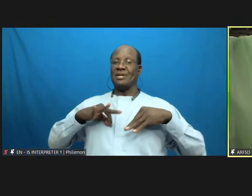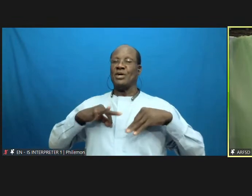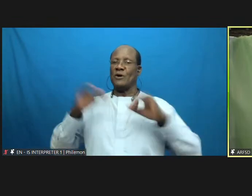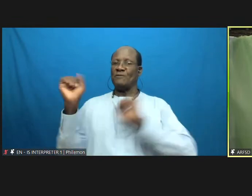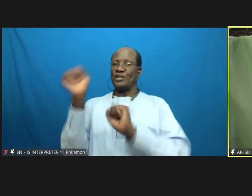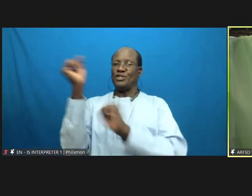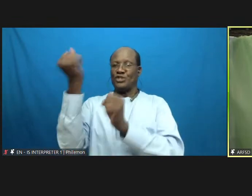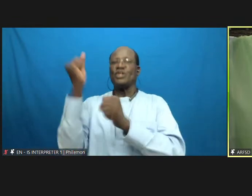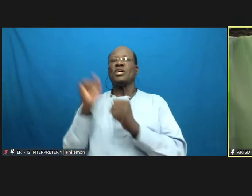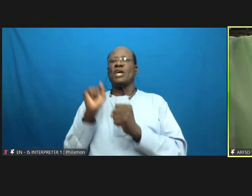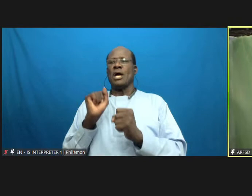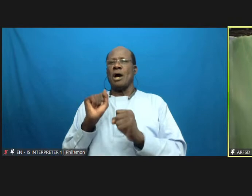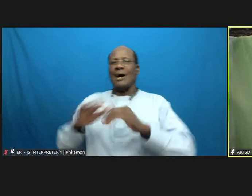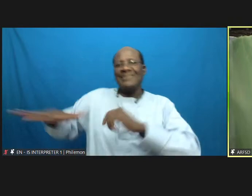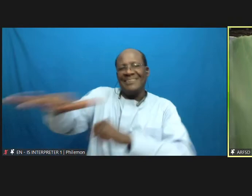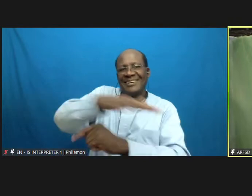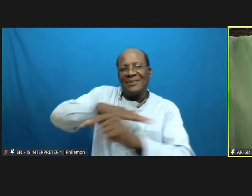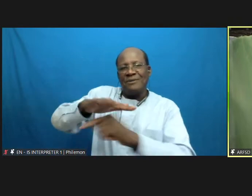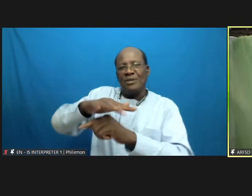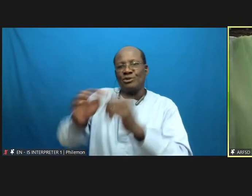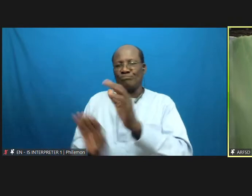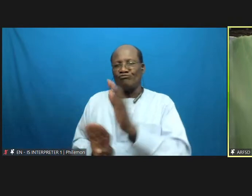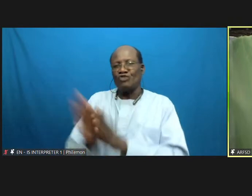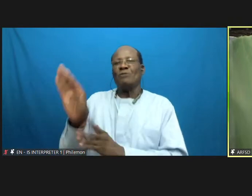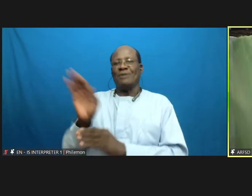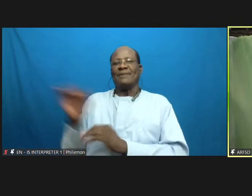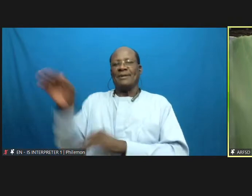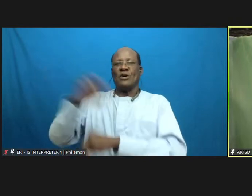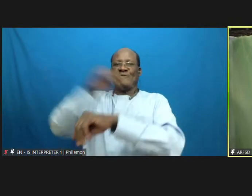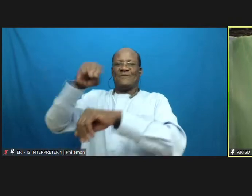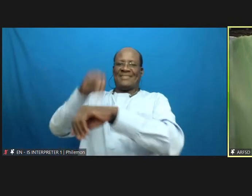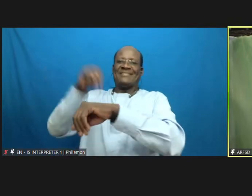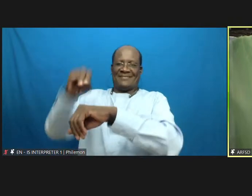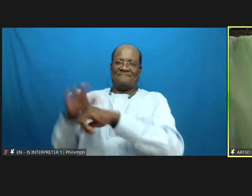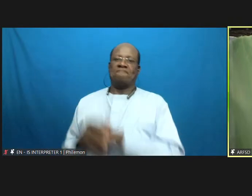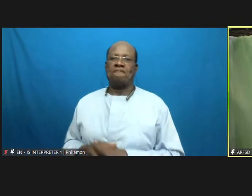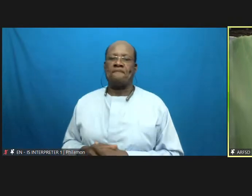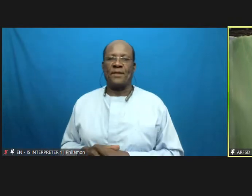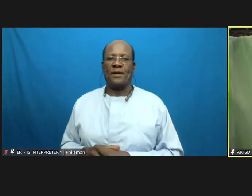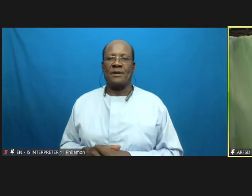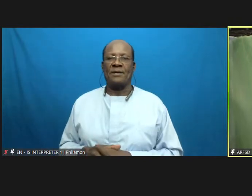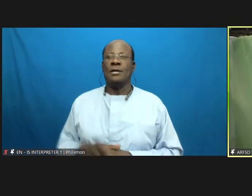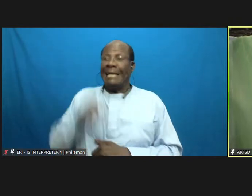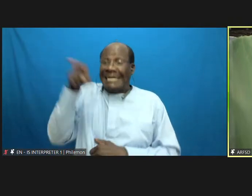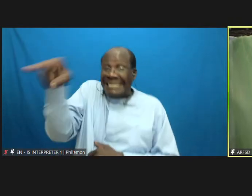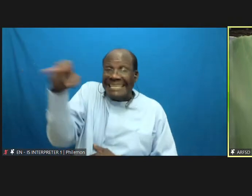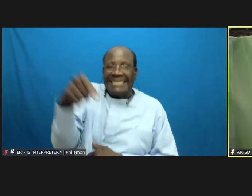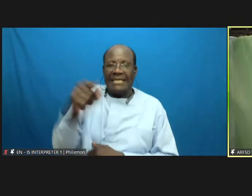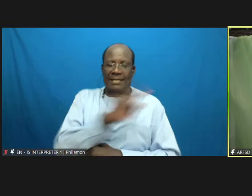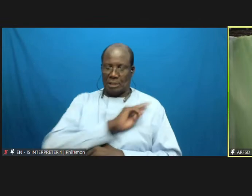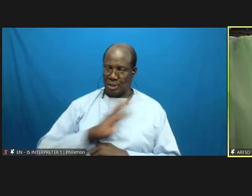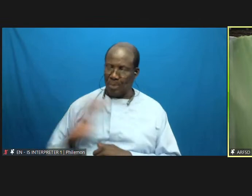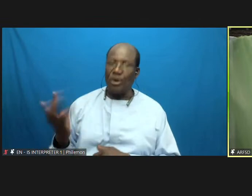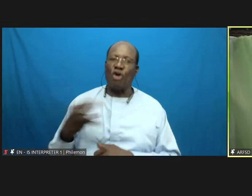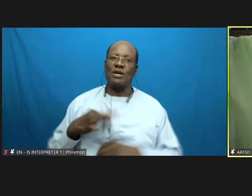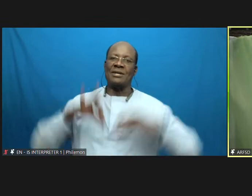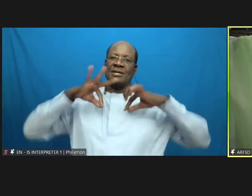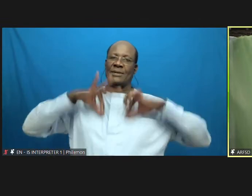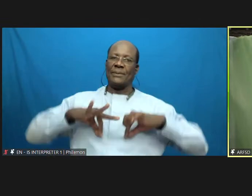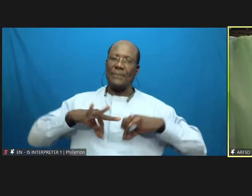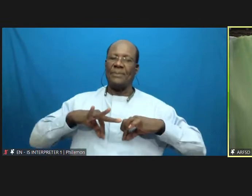Niger. And the panelists consist of the Minister of Industry from